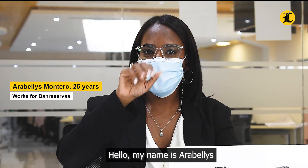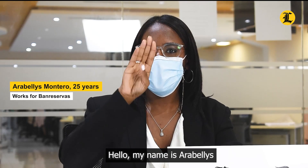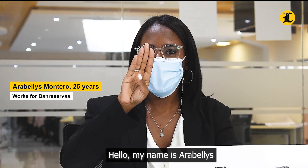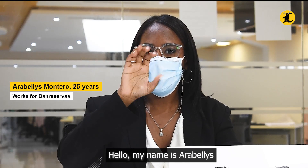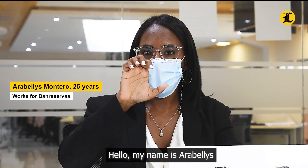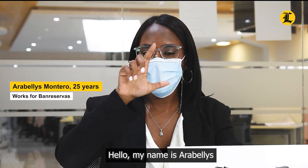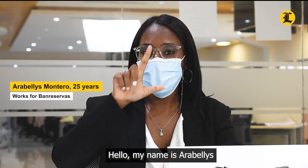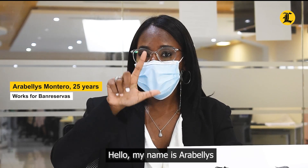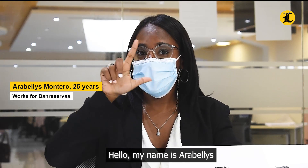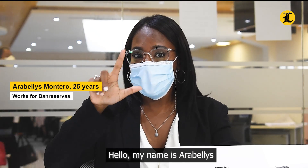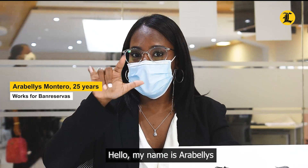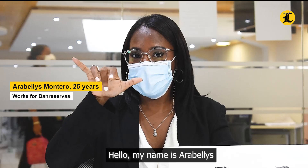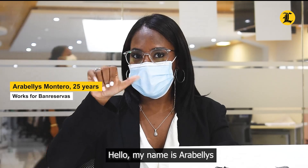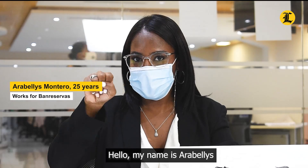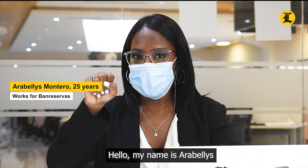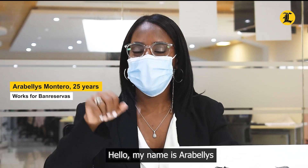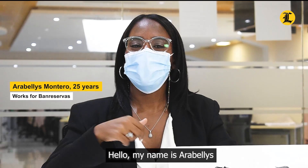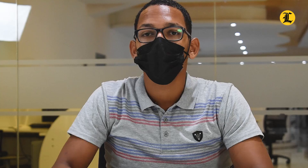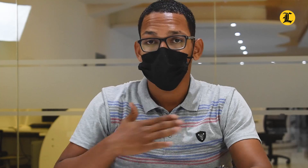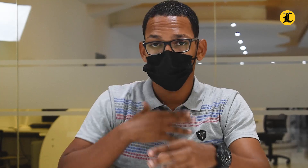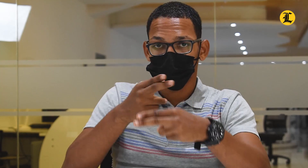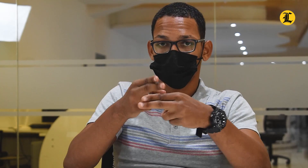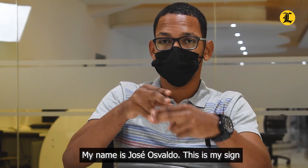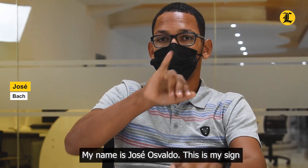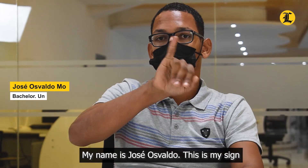Hello, my name is Arabelis.